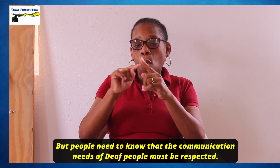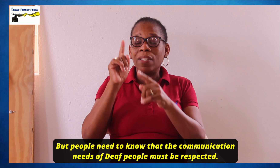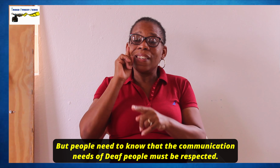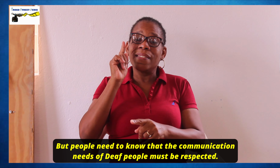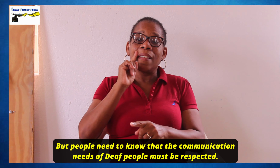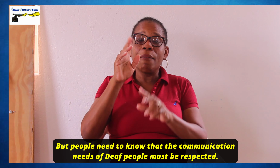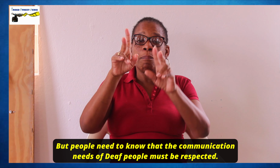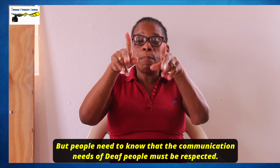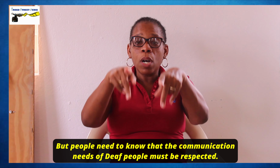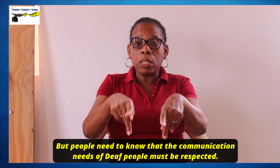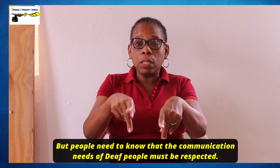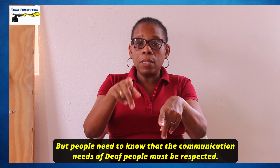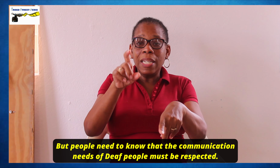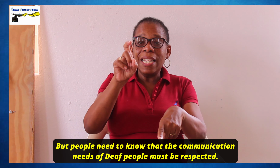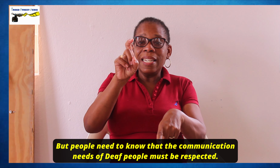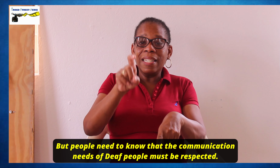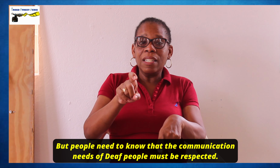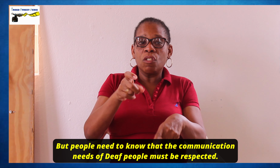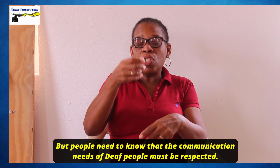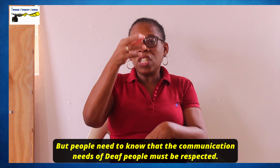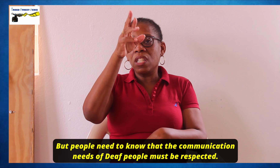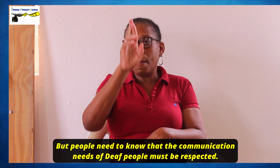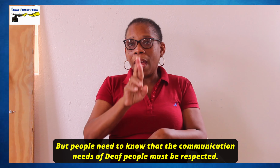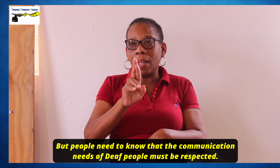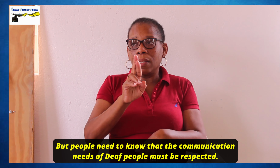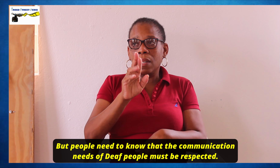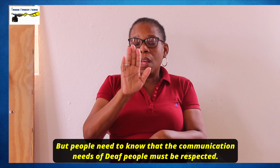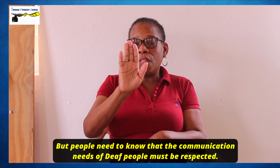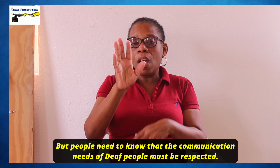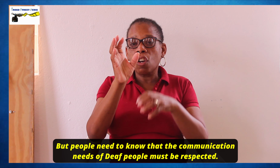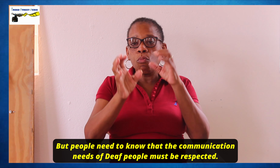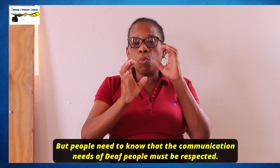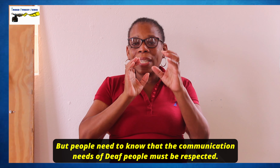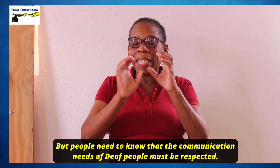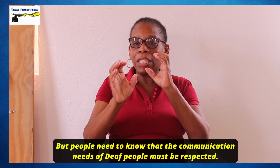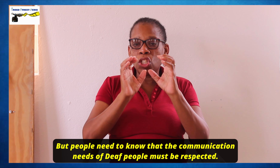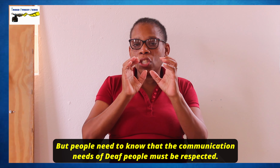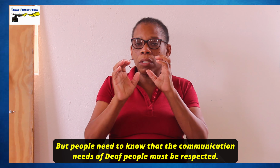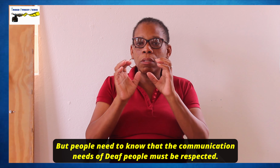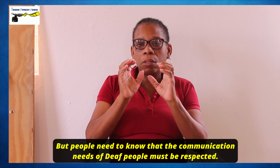know that the communication needs of deaf people must be respected.